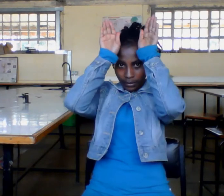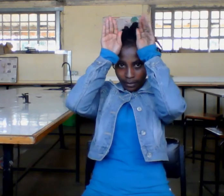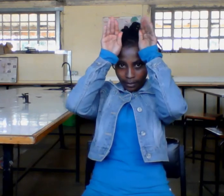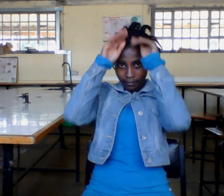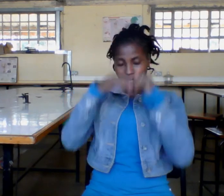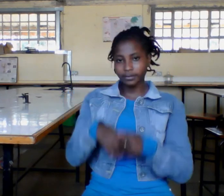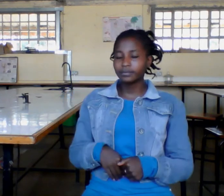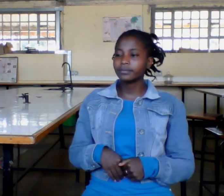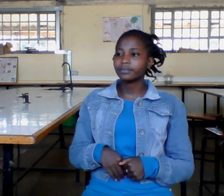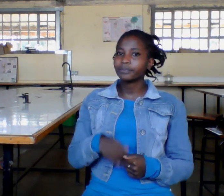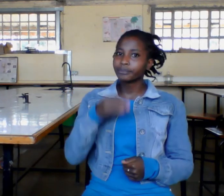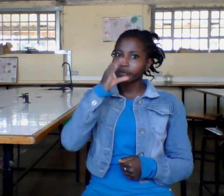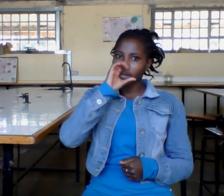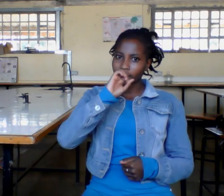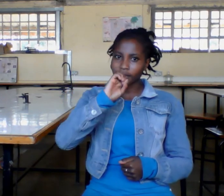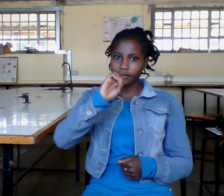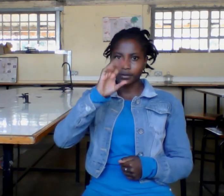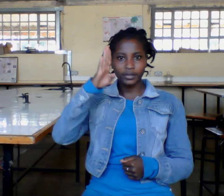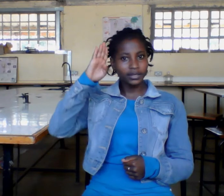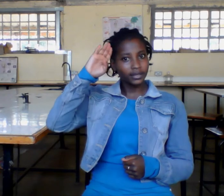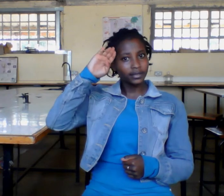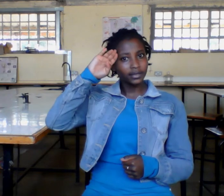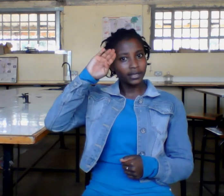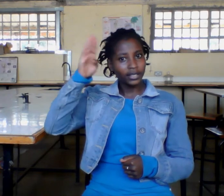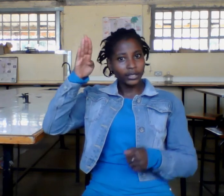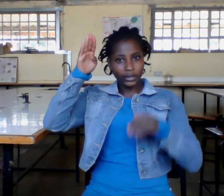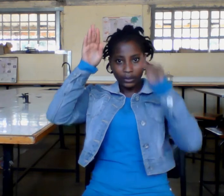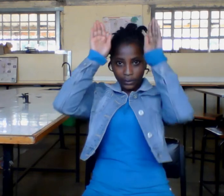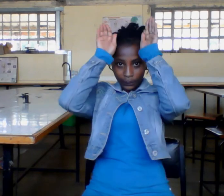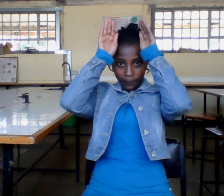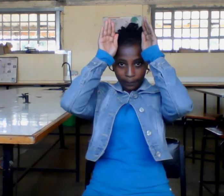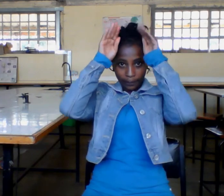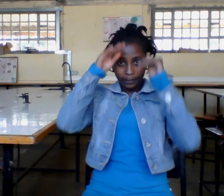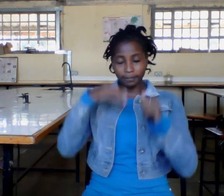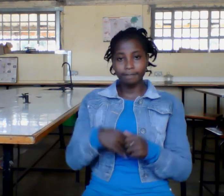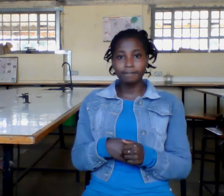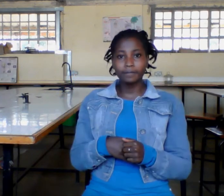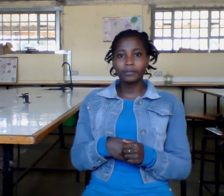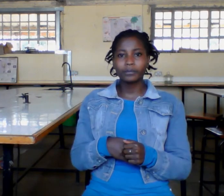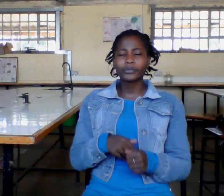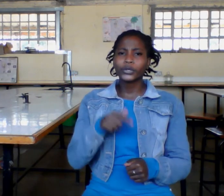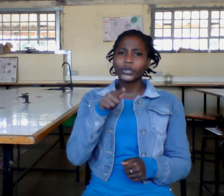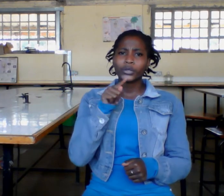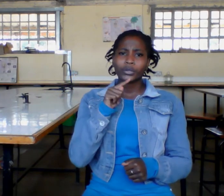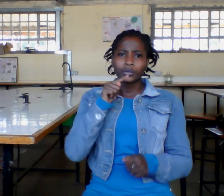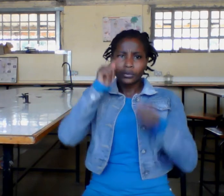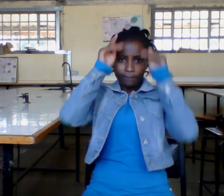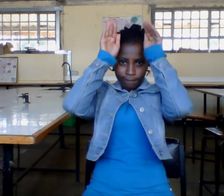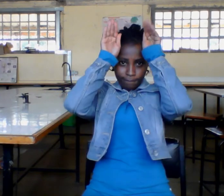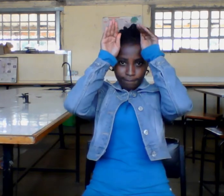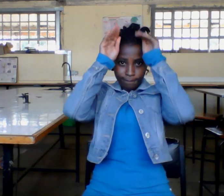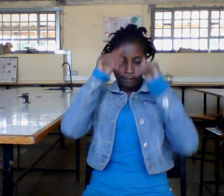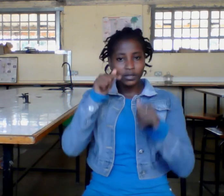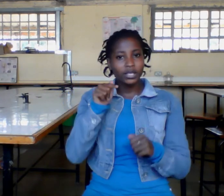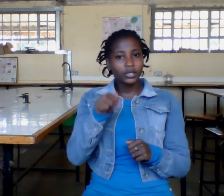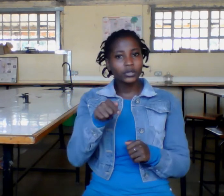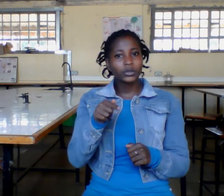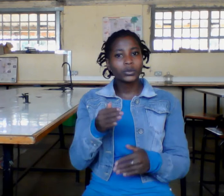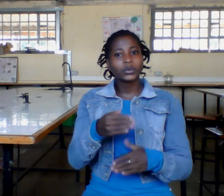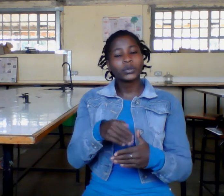of the entire animals, but I don't want this and they don't listen to me." Surprised fox asked,